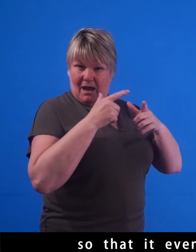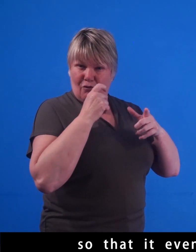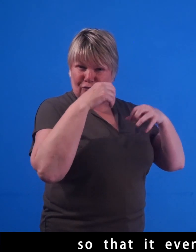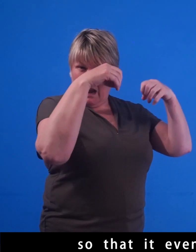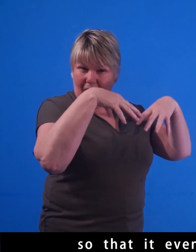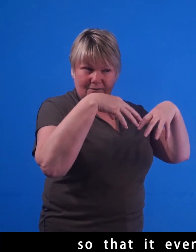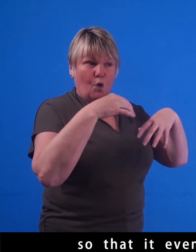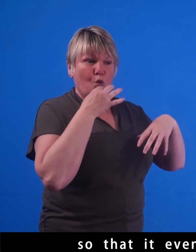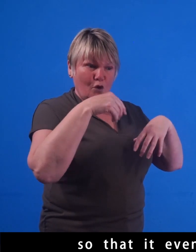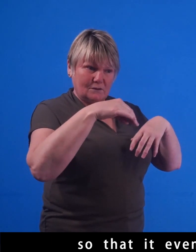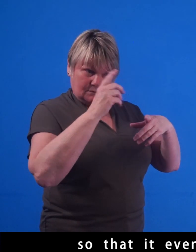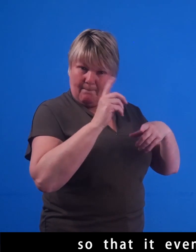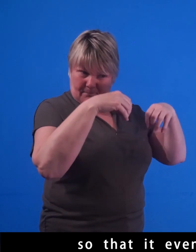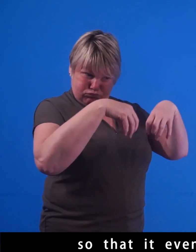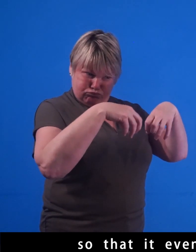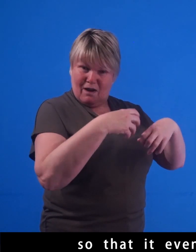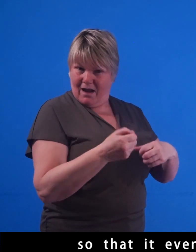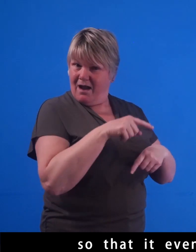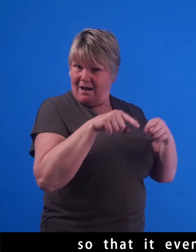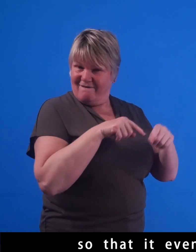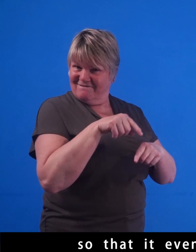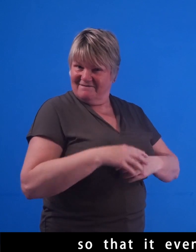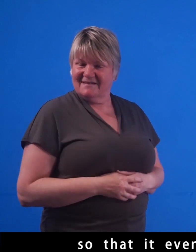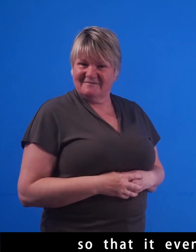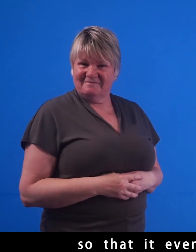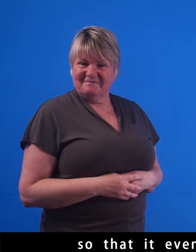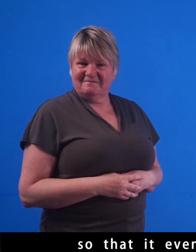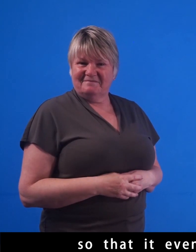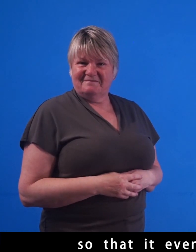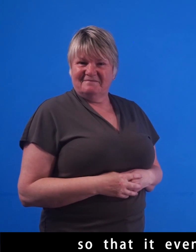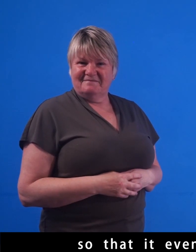19 rooms and boasted both electric light and running water.